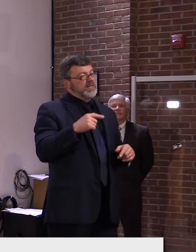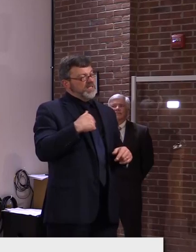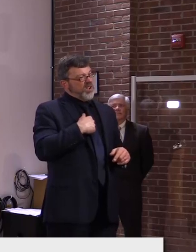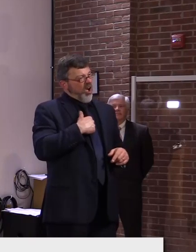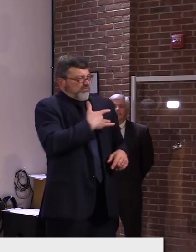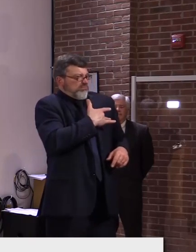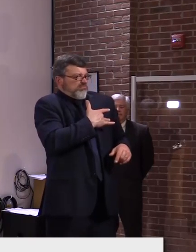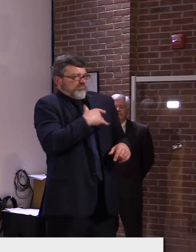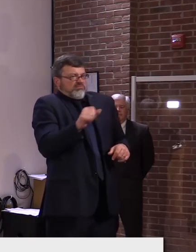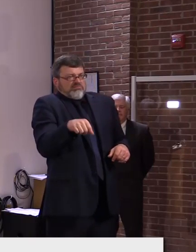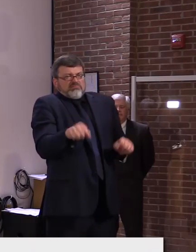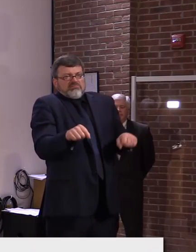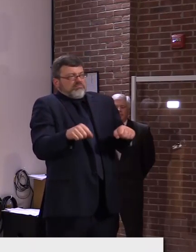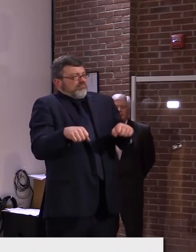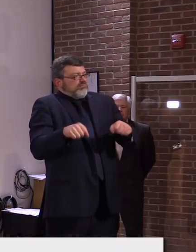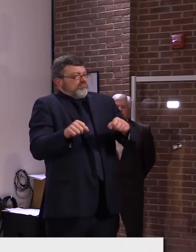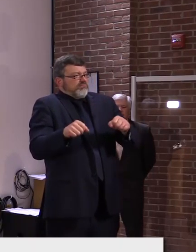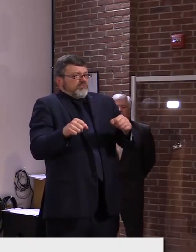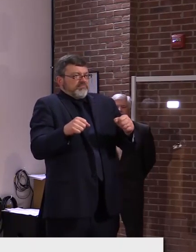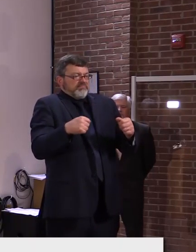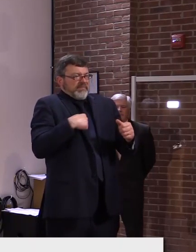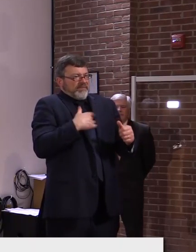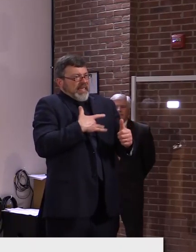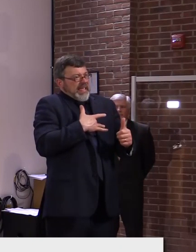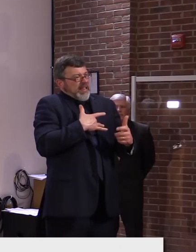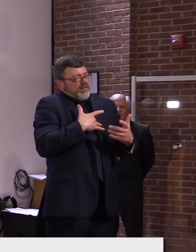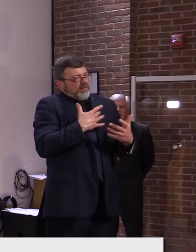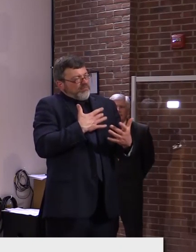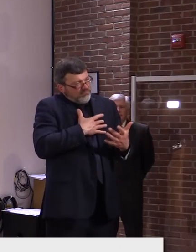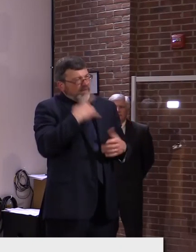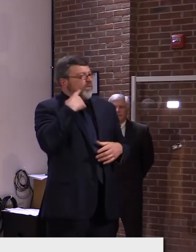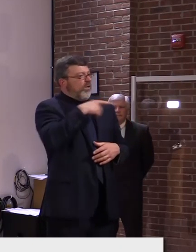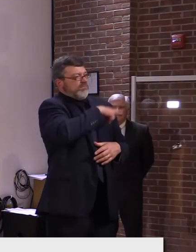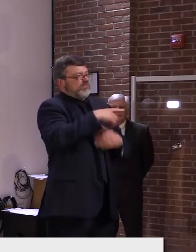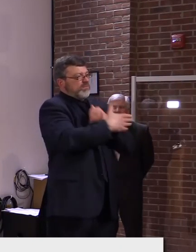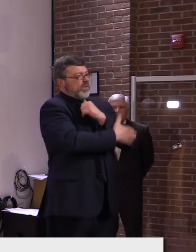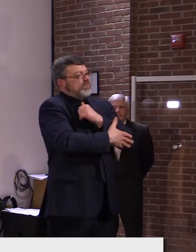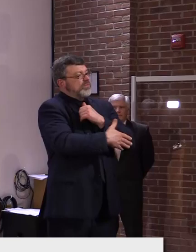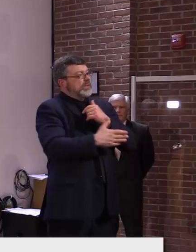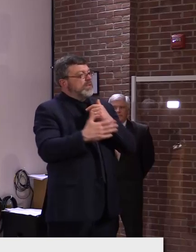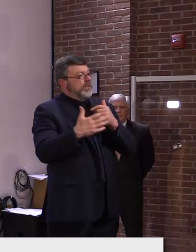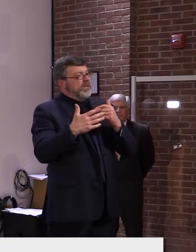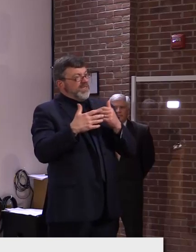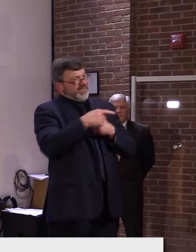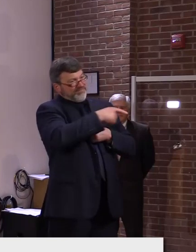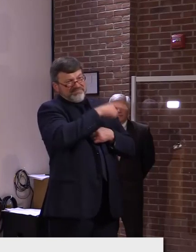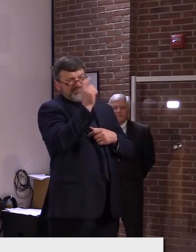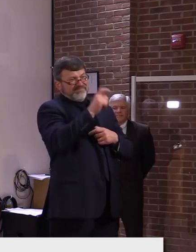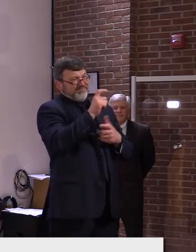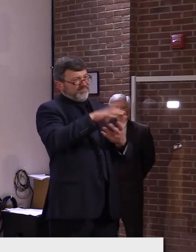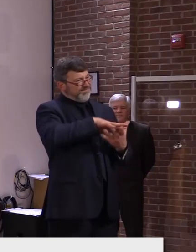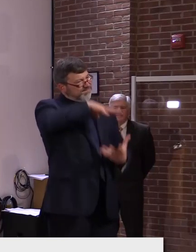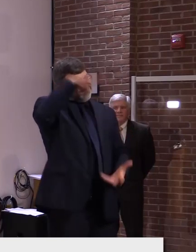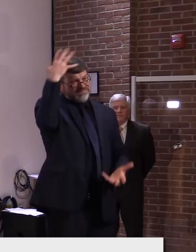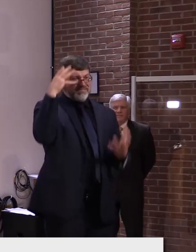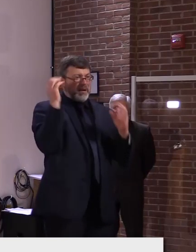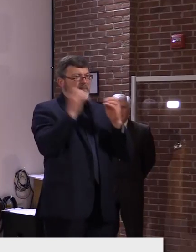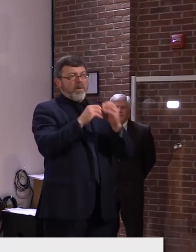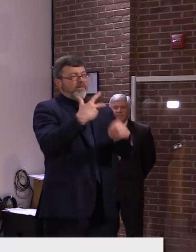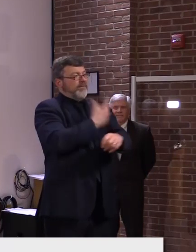that getting vaccine is an appropriate response to prevent that from happening in even more places.